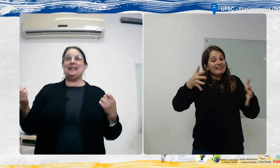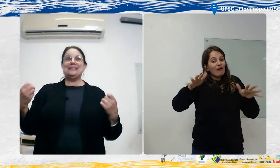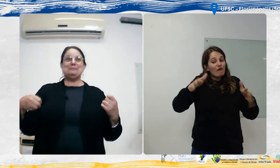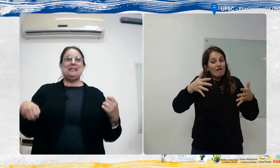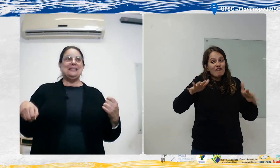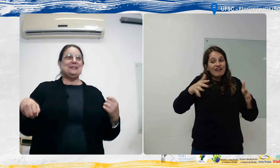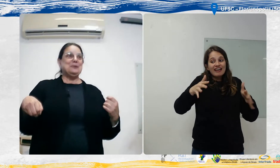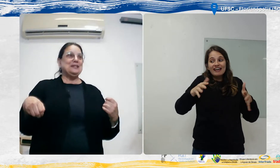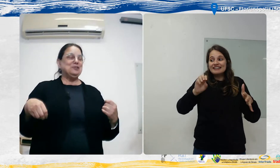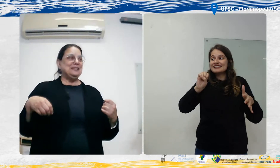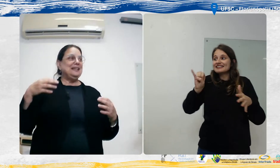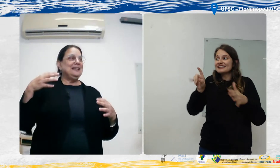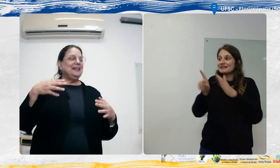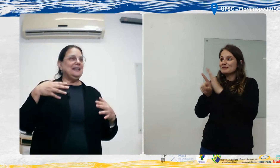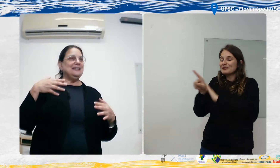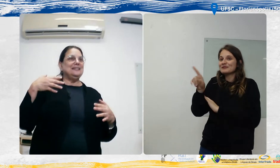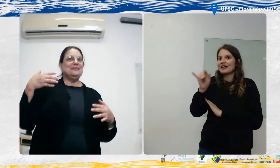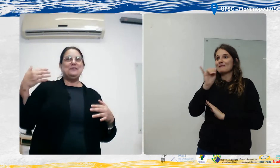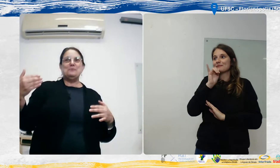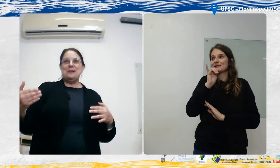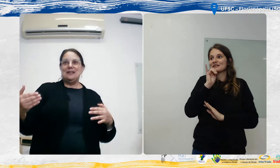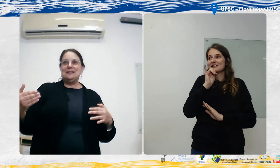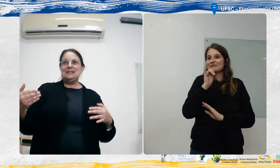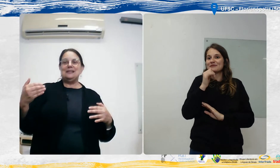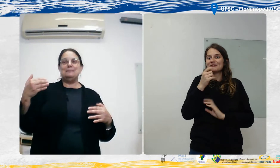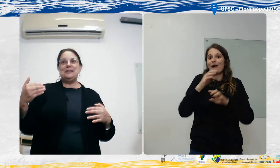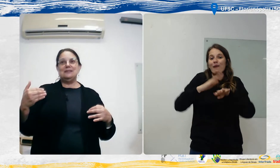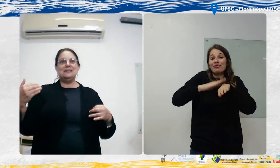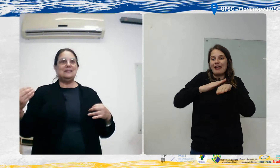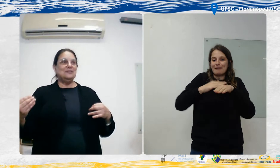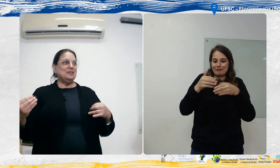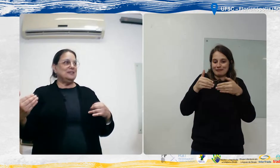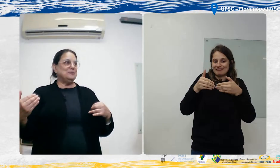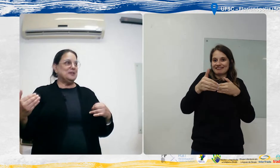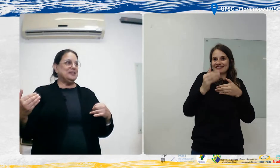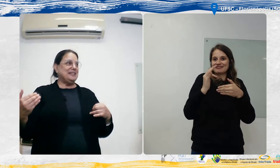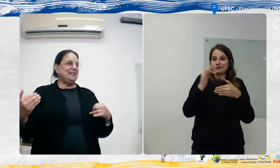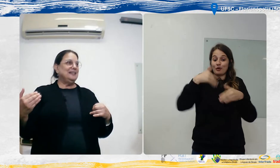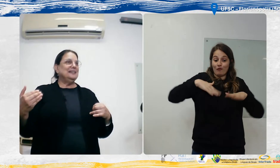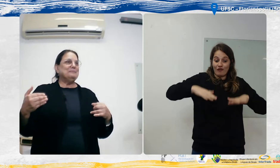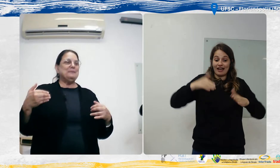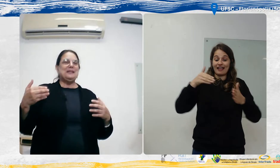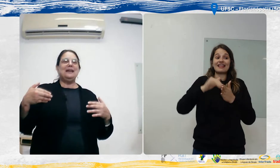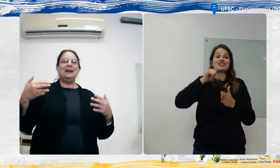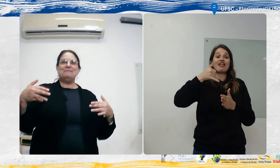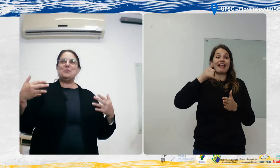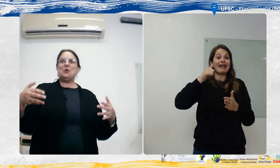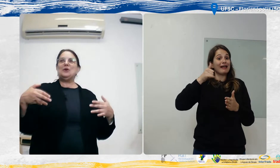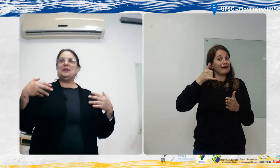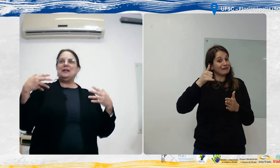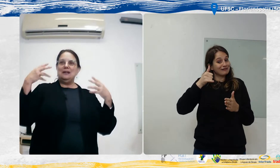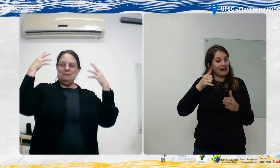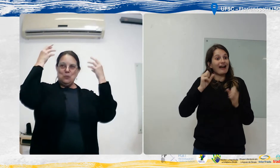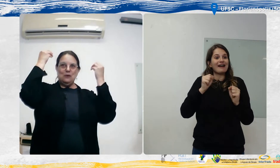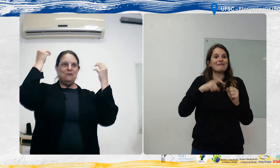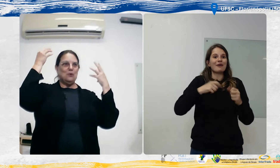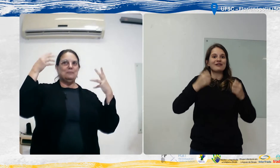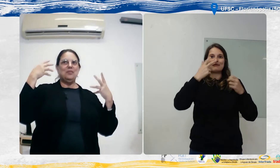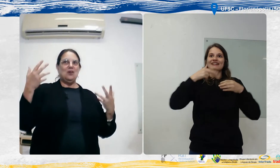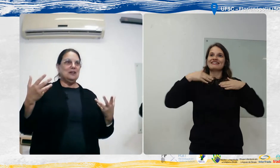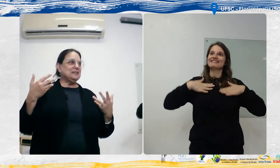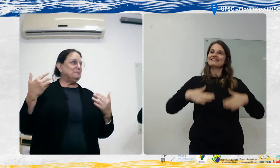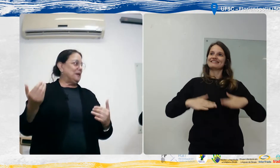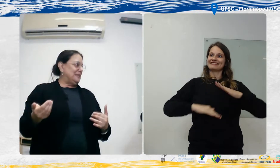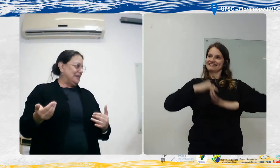can ask me this question in a few months, I'm here until January. Maybe I have more